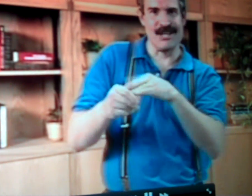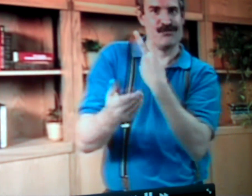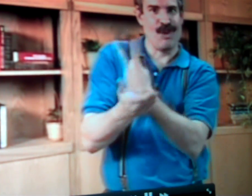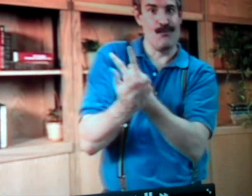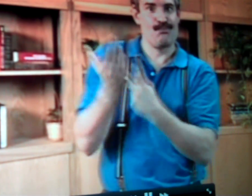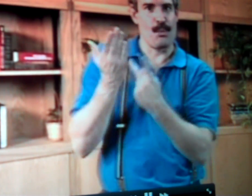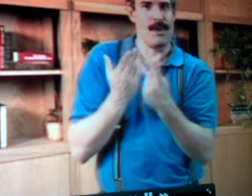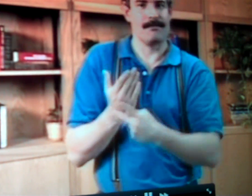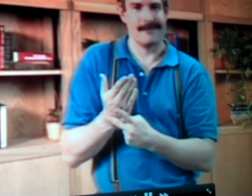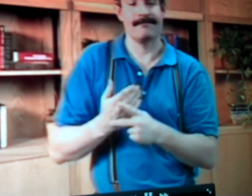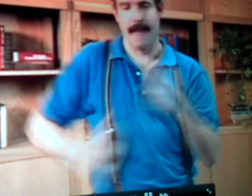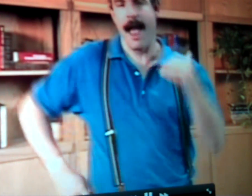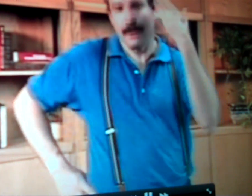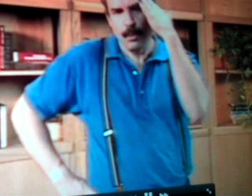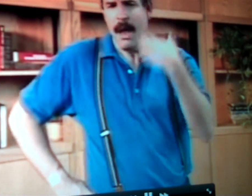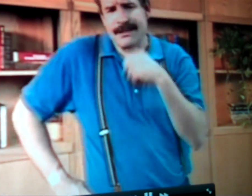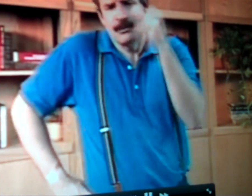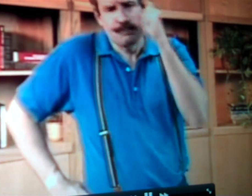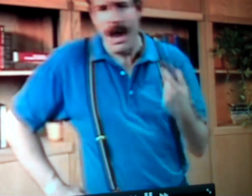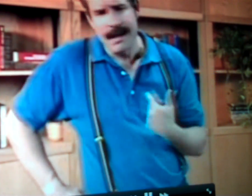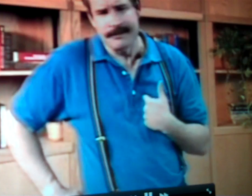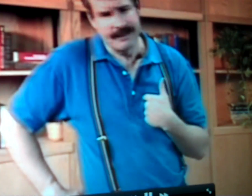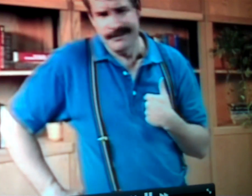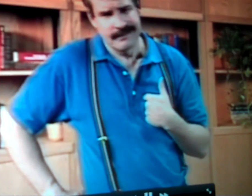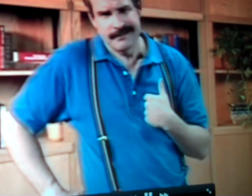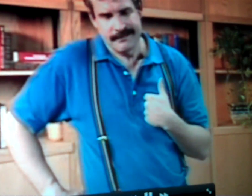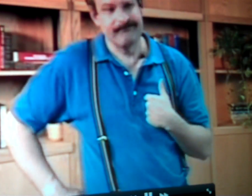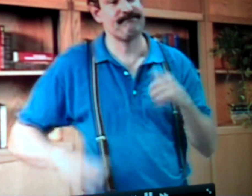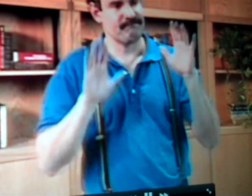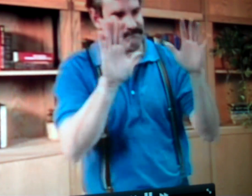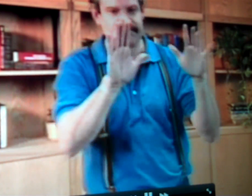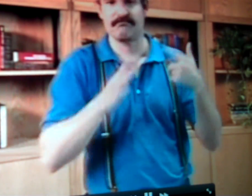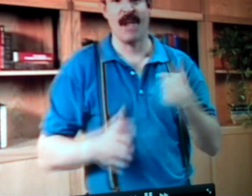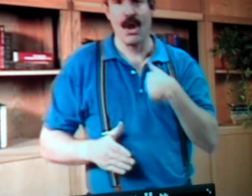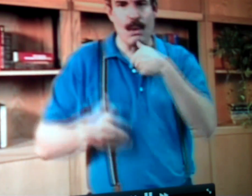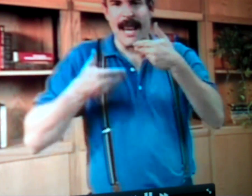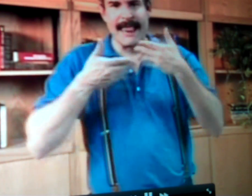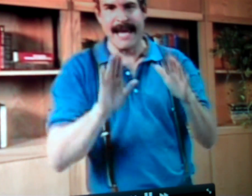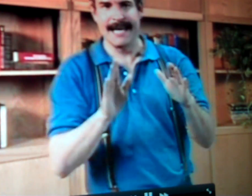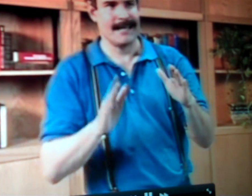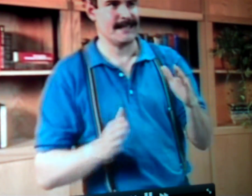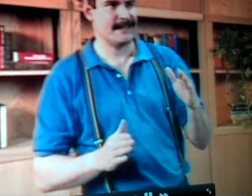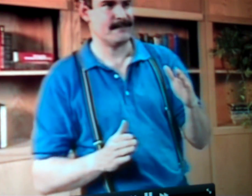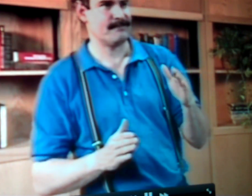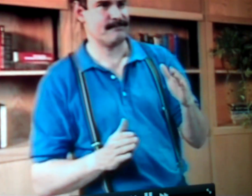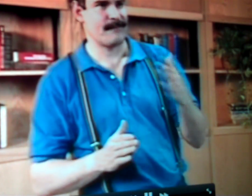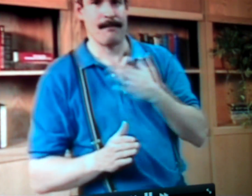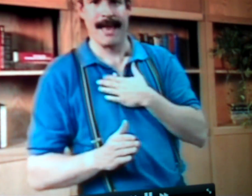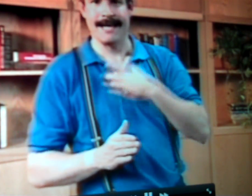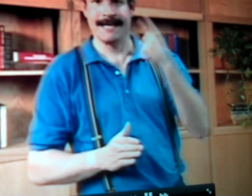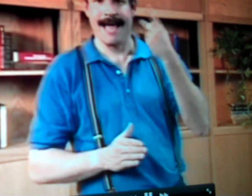When I got to the office, everyone looked scared. They didn't know how to handle interacting with a deaf